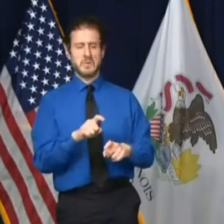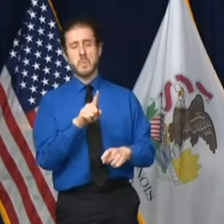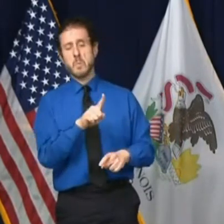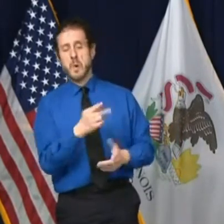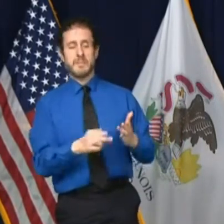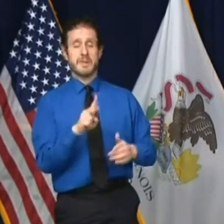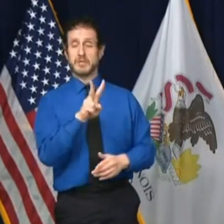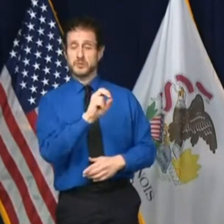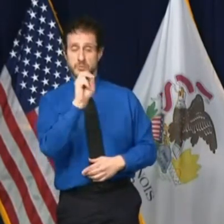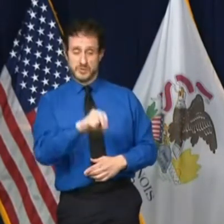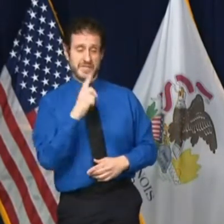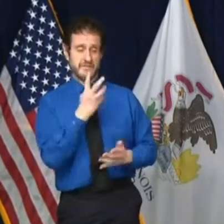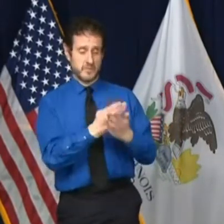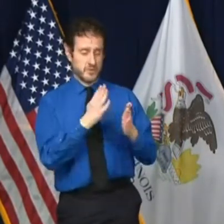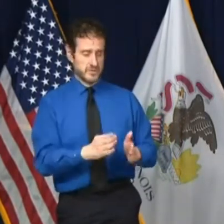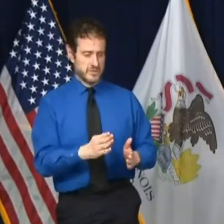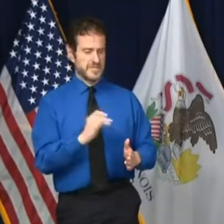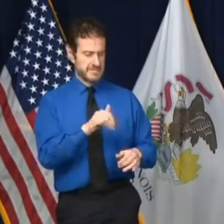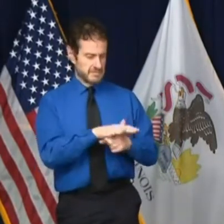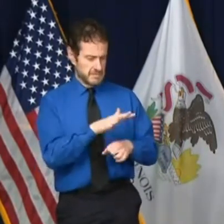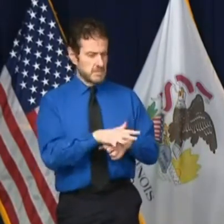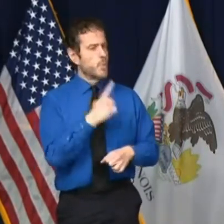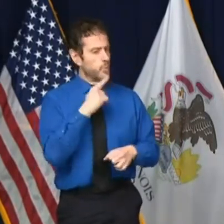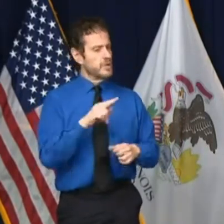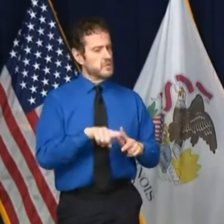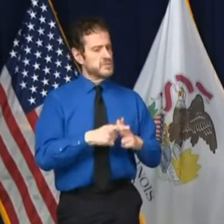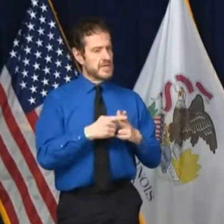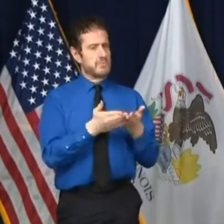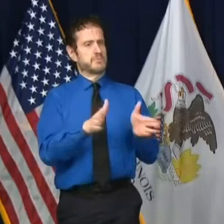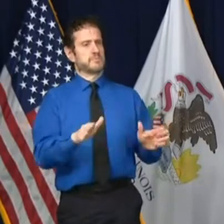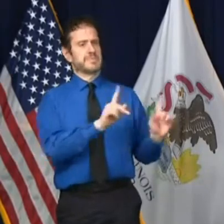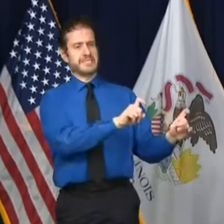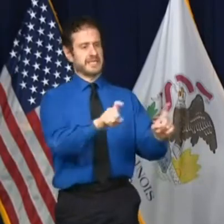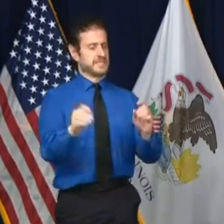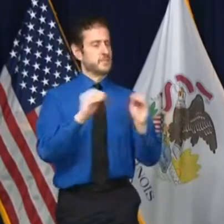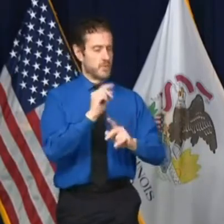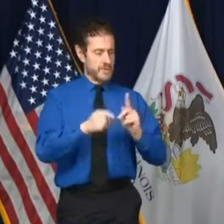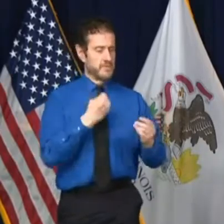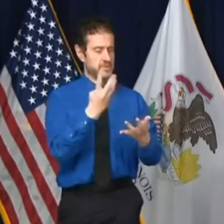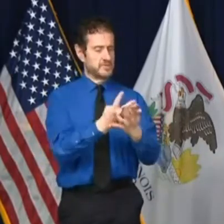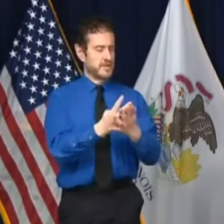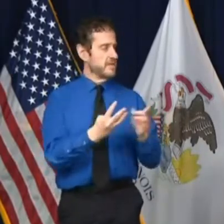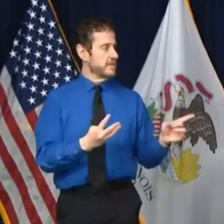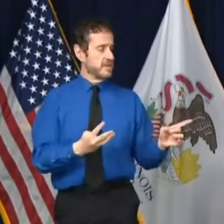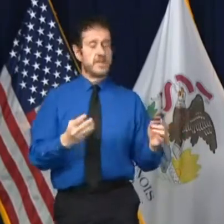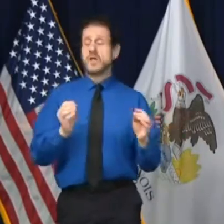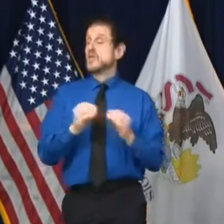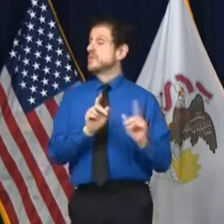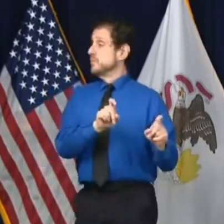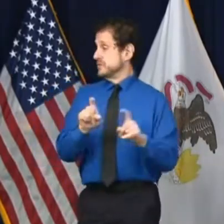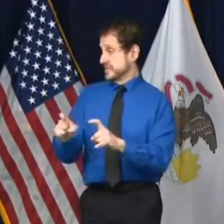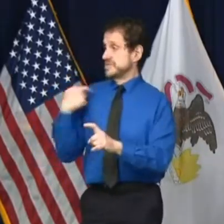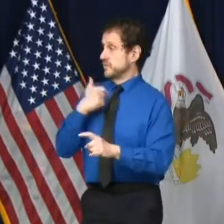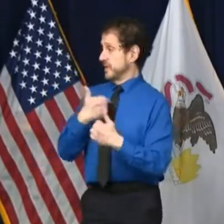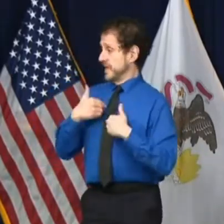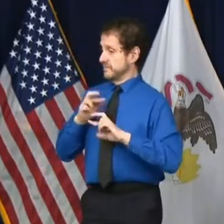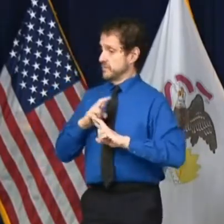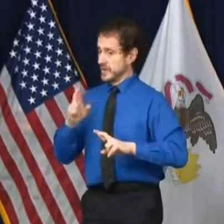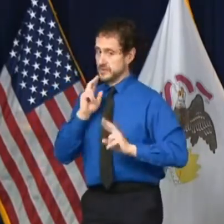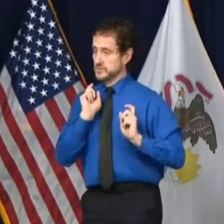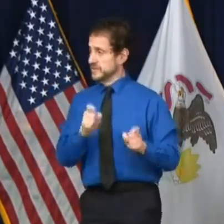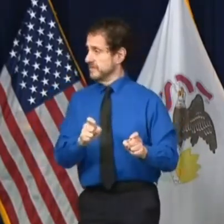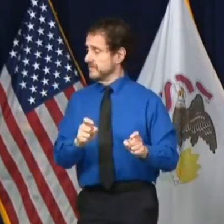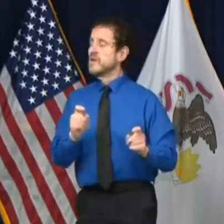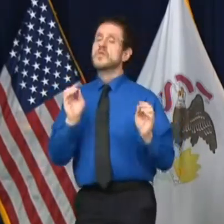this adequate? Will you follow Tennessee's lead and begin widespread testing in prisons and jails? The more testing we have available to us, the more we will